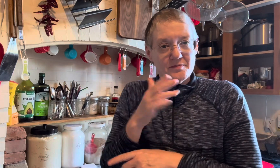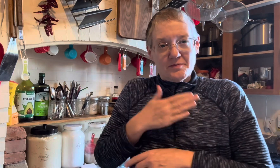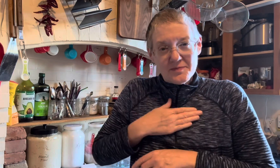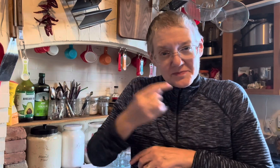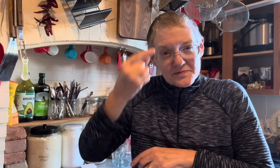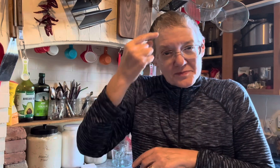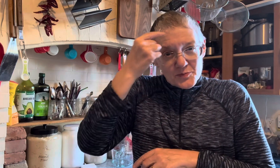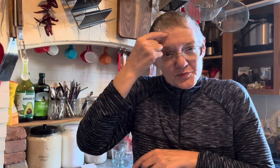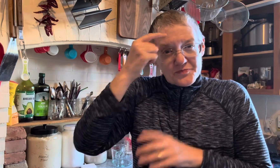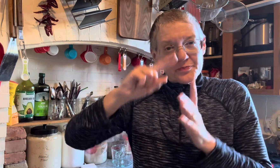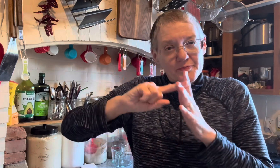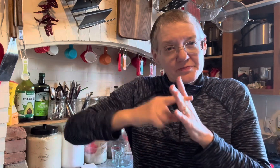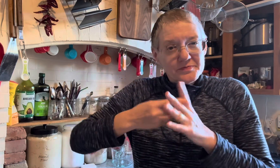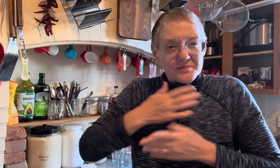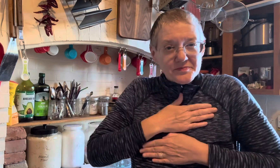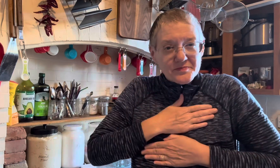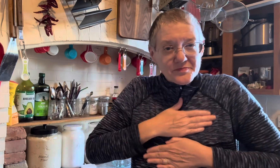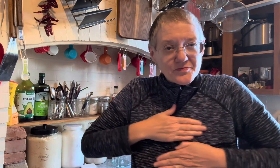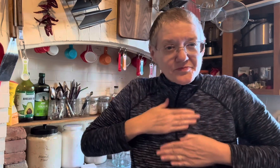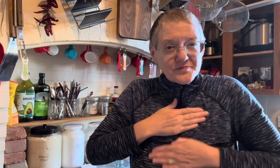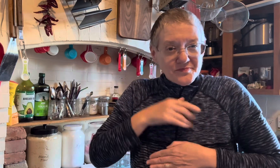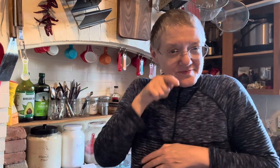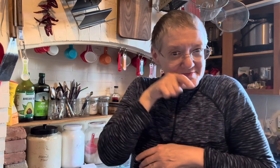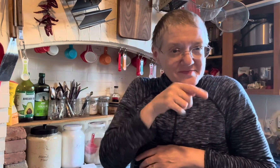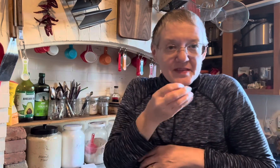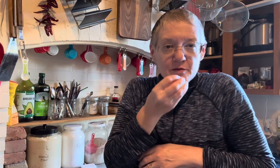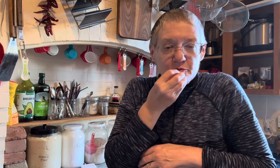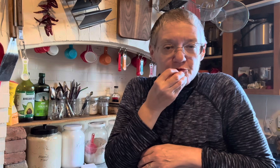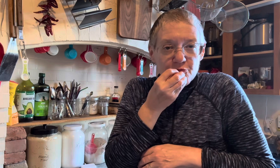meal. So my brain starts enjoying my meal